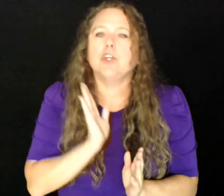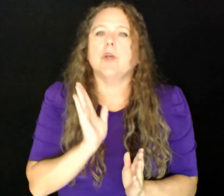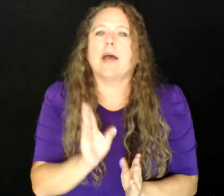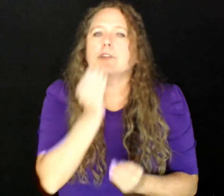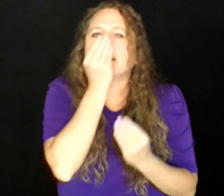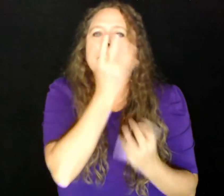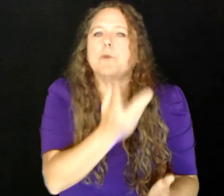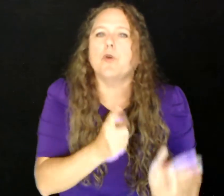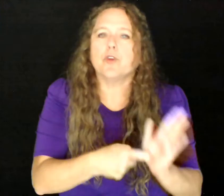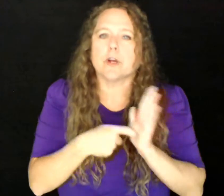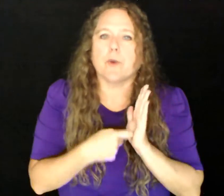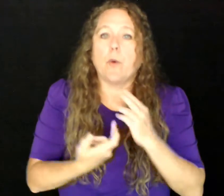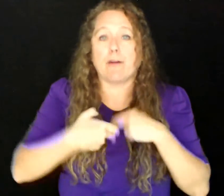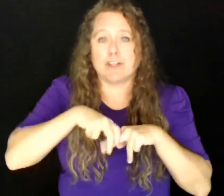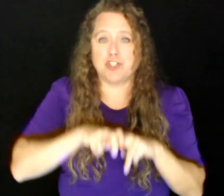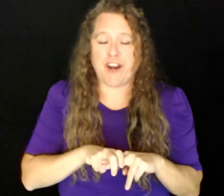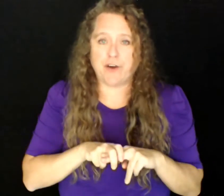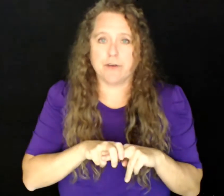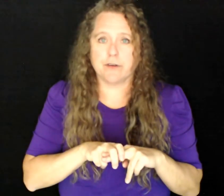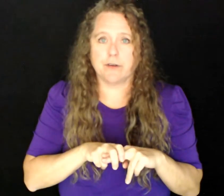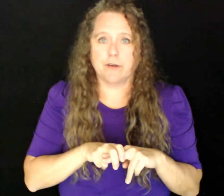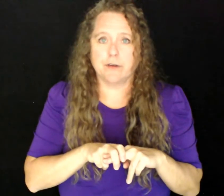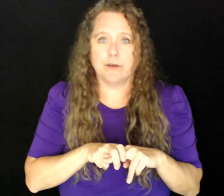You'll have to let them know you're going to require a chair.